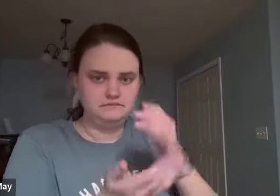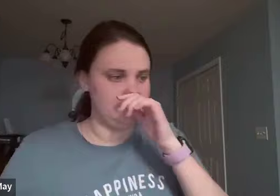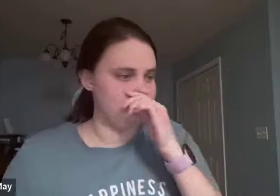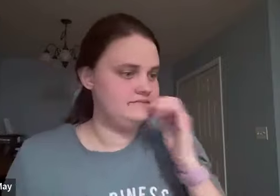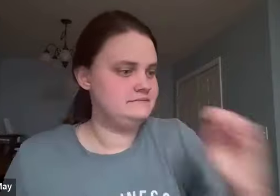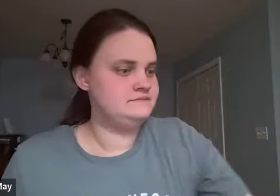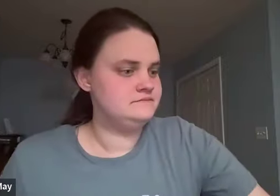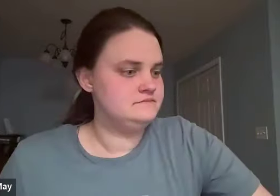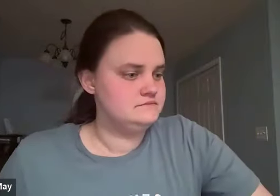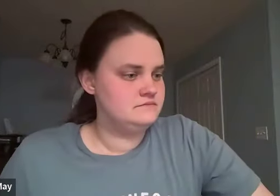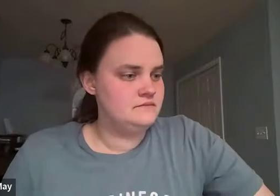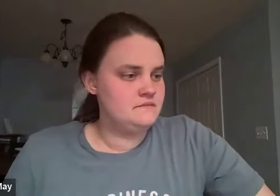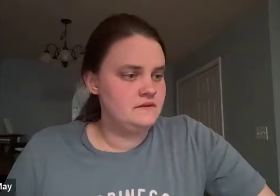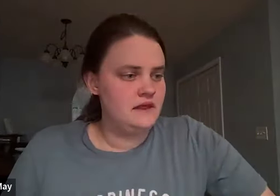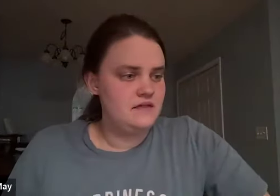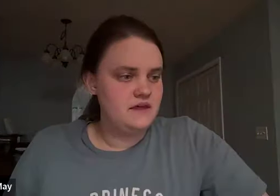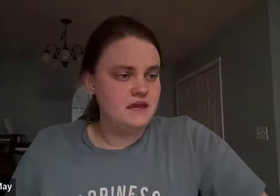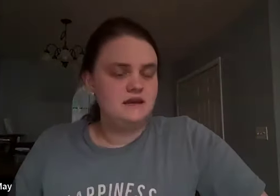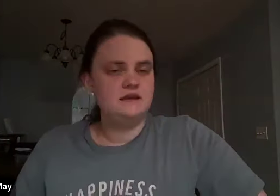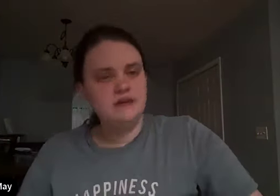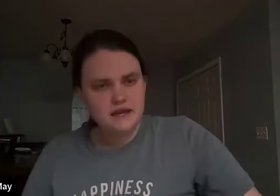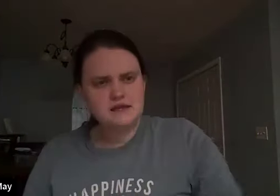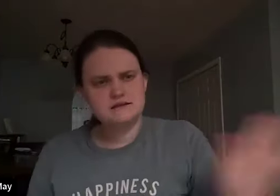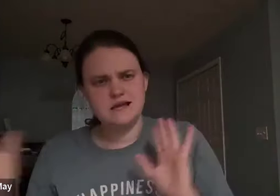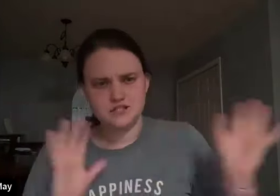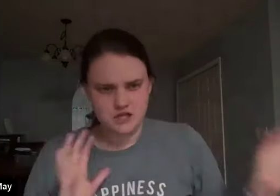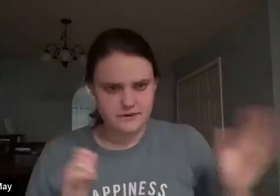Pie. And then cake / cupcake.